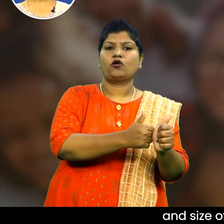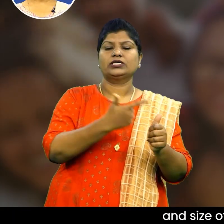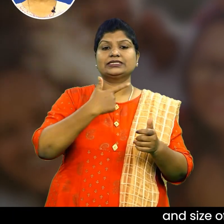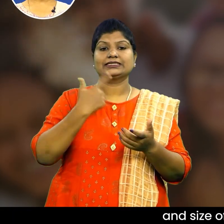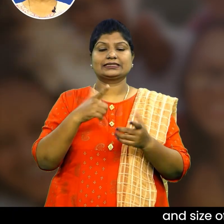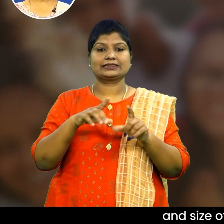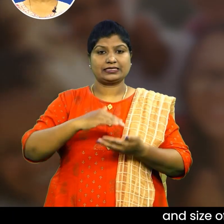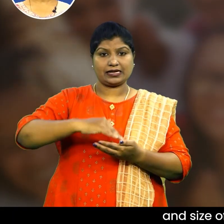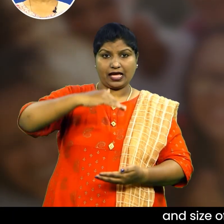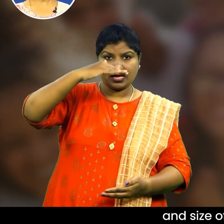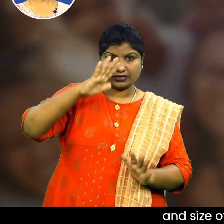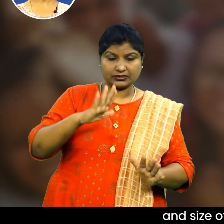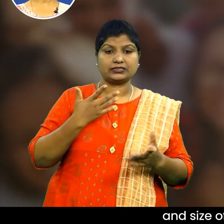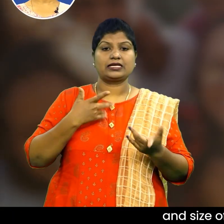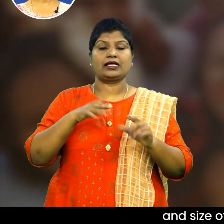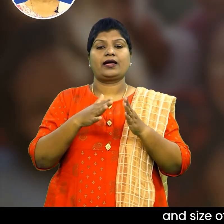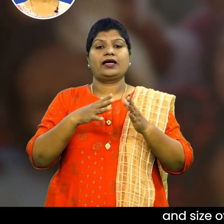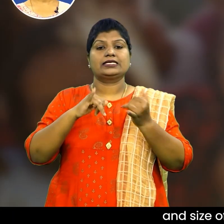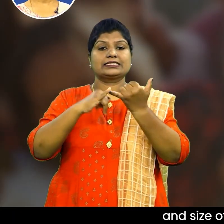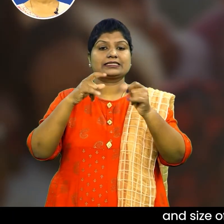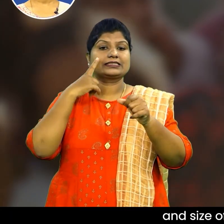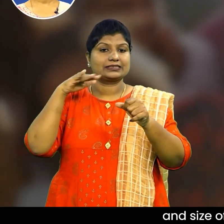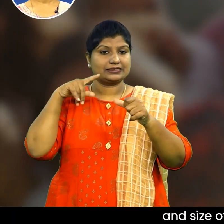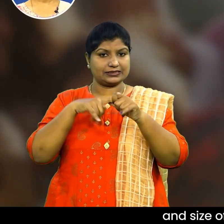and size of the reproductive organ.